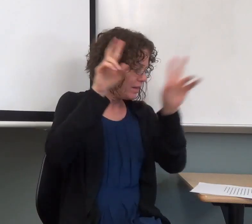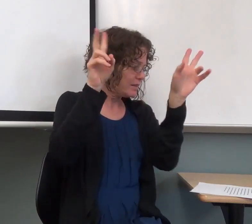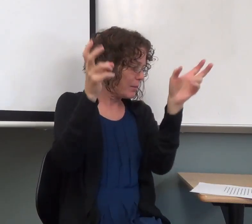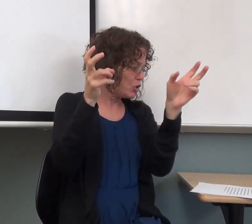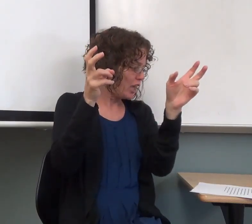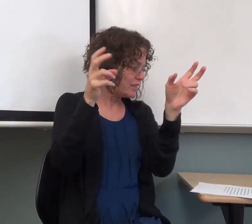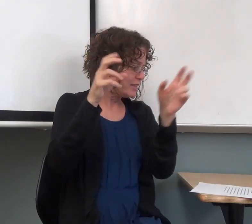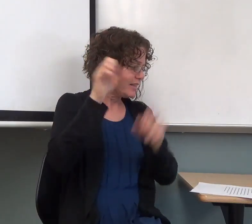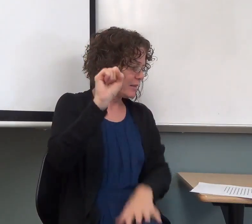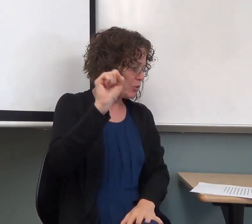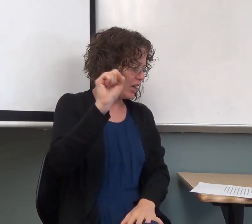Okay.